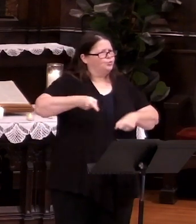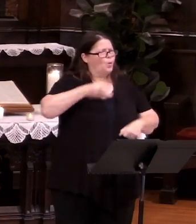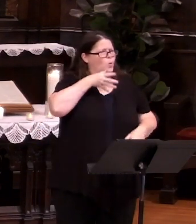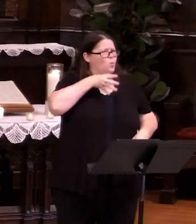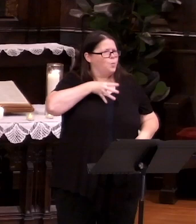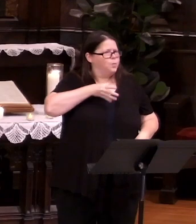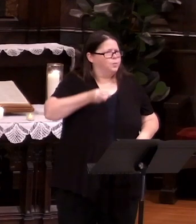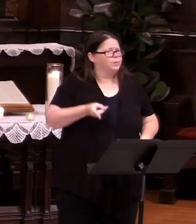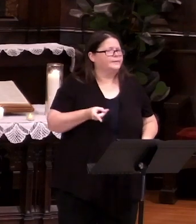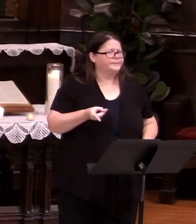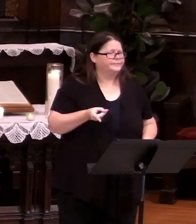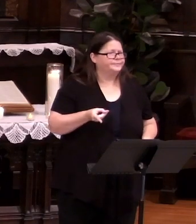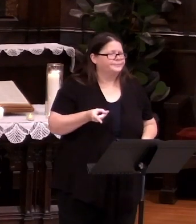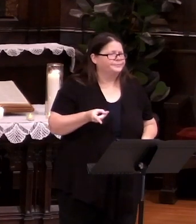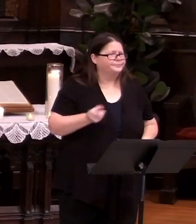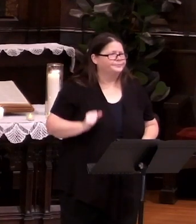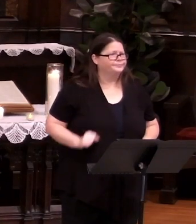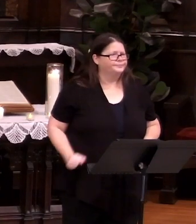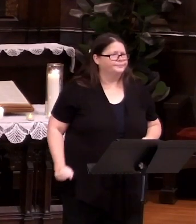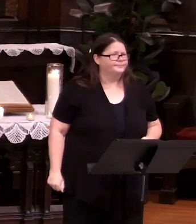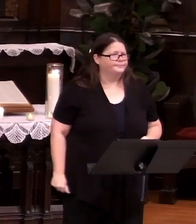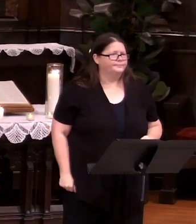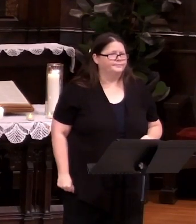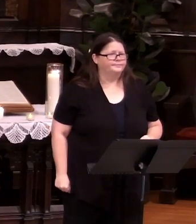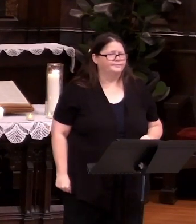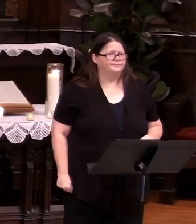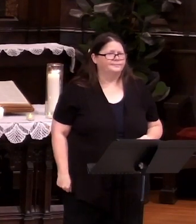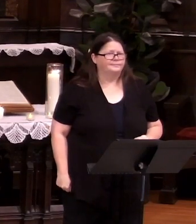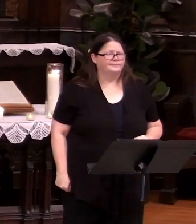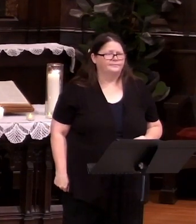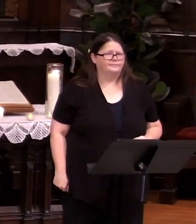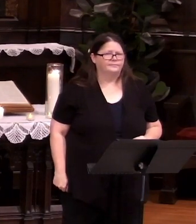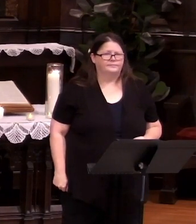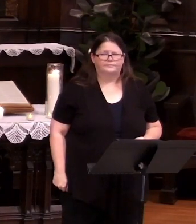the two sexes.